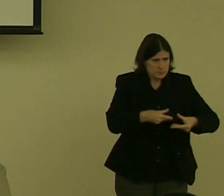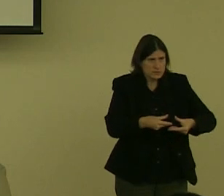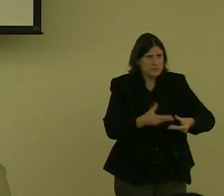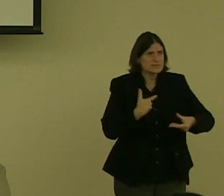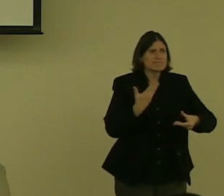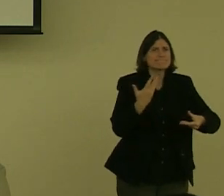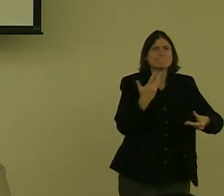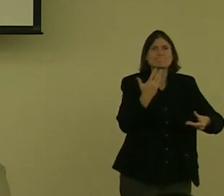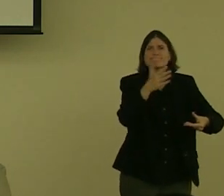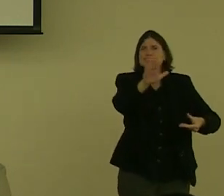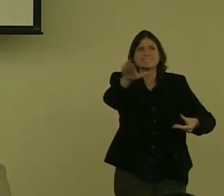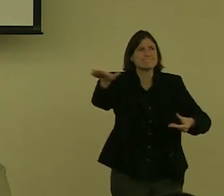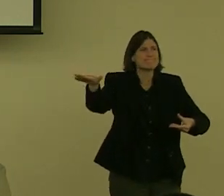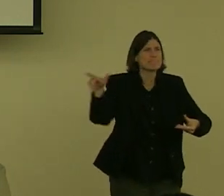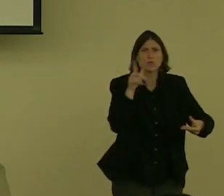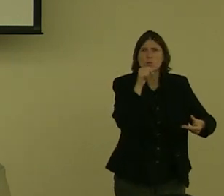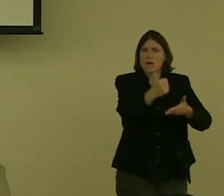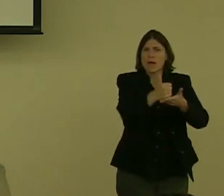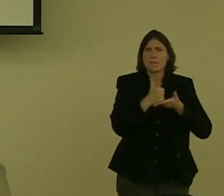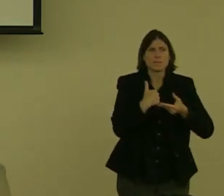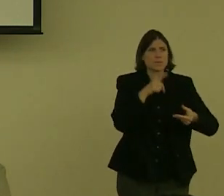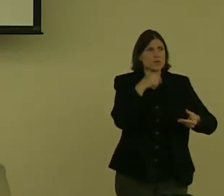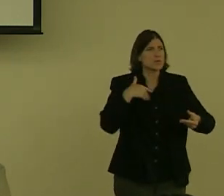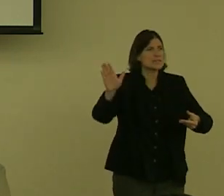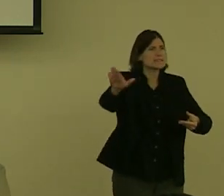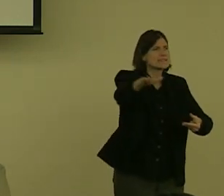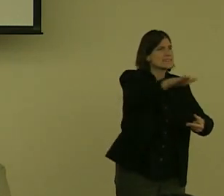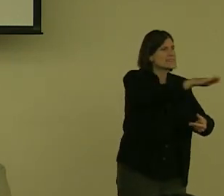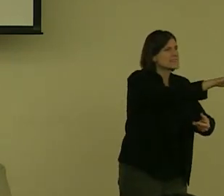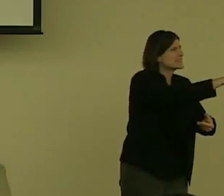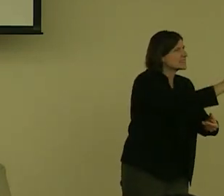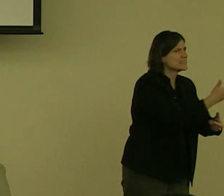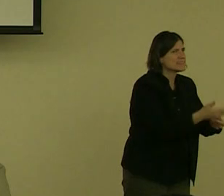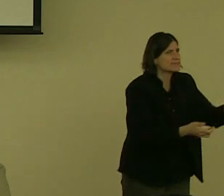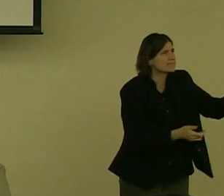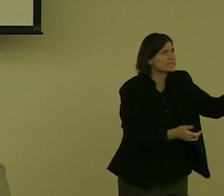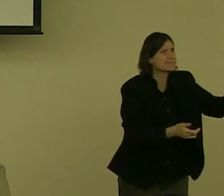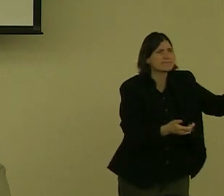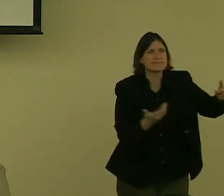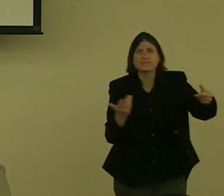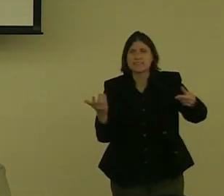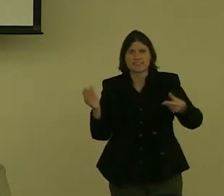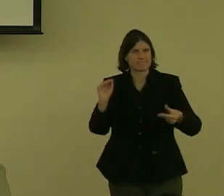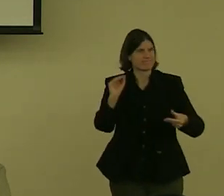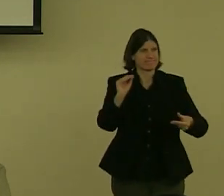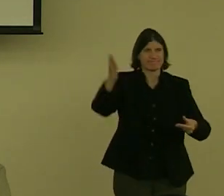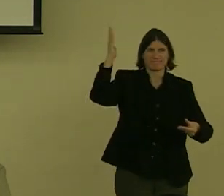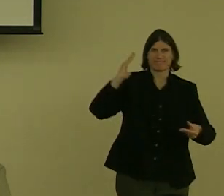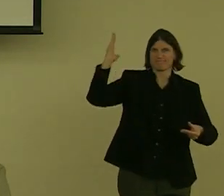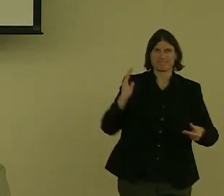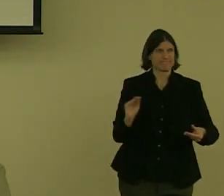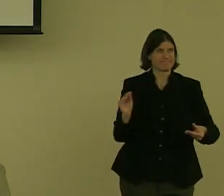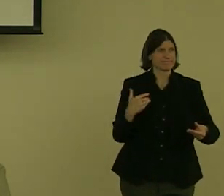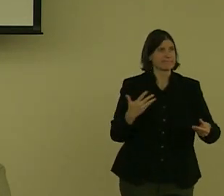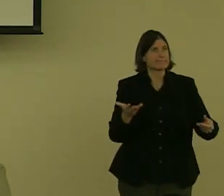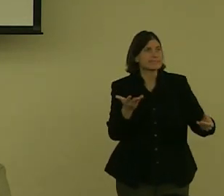and still to a great extent, is really more for public libraries. You know, what age range is this appropriate for? You